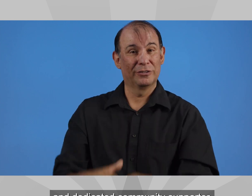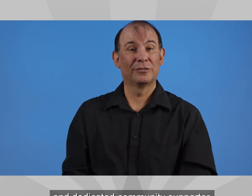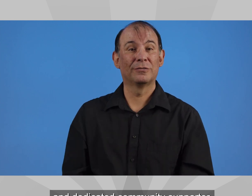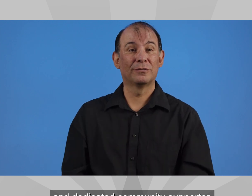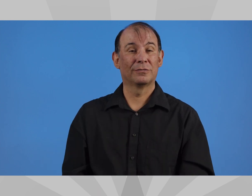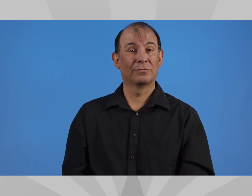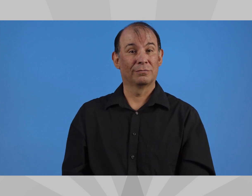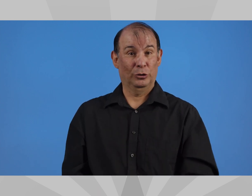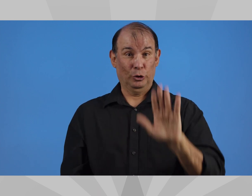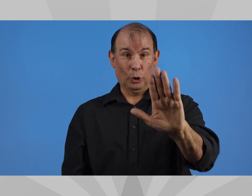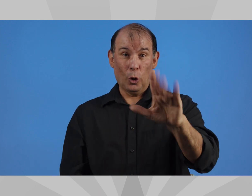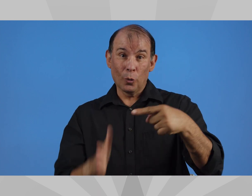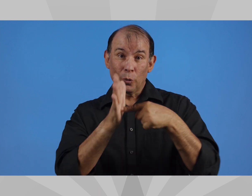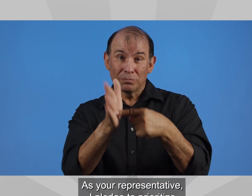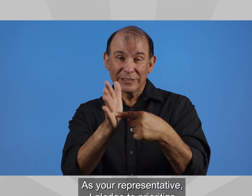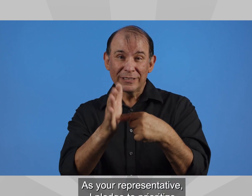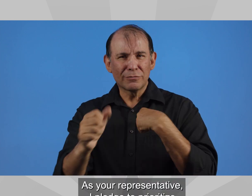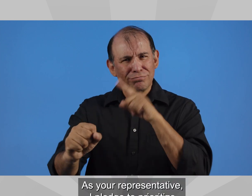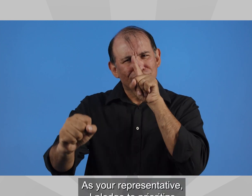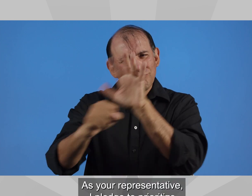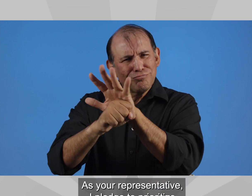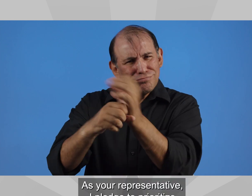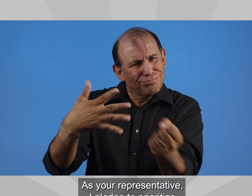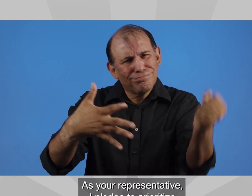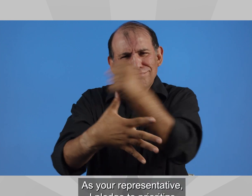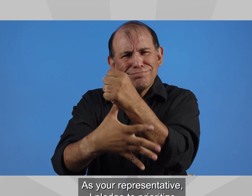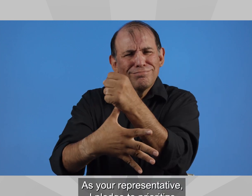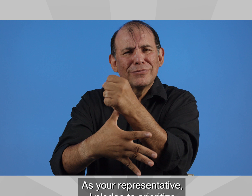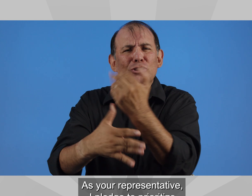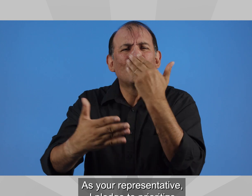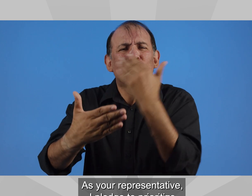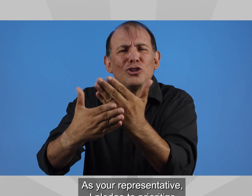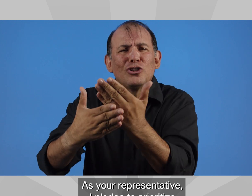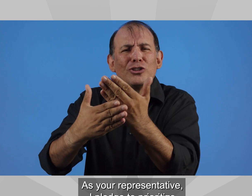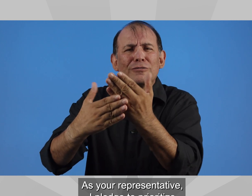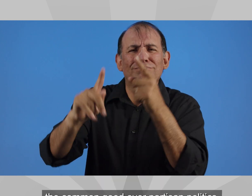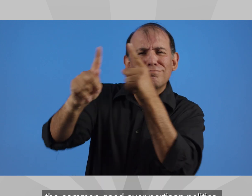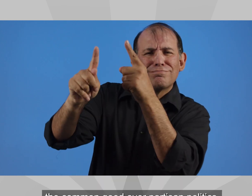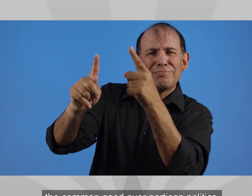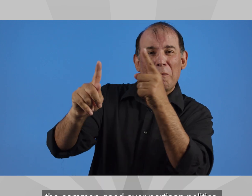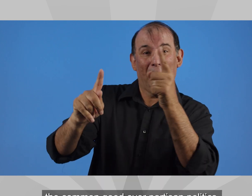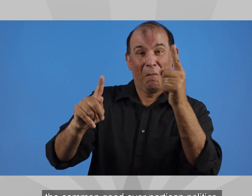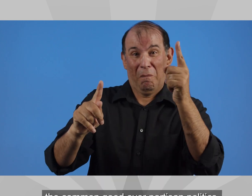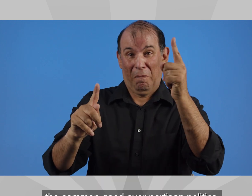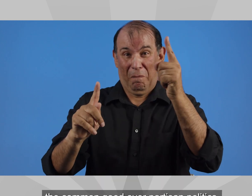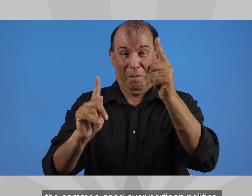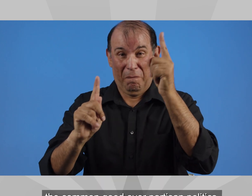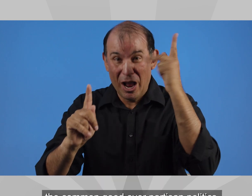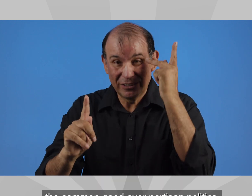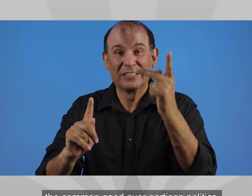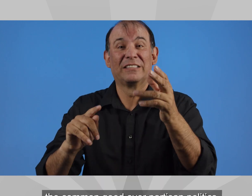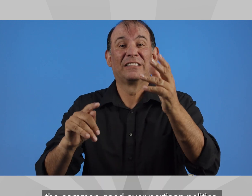community supporter. As your representative, I pledge to prioritize the common good